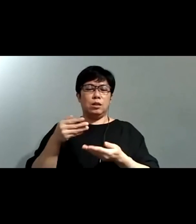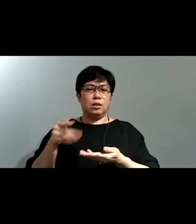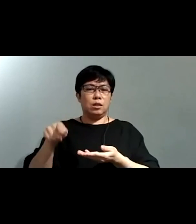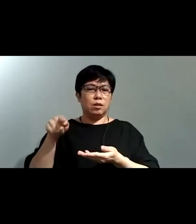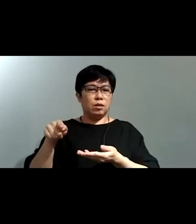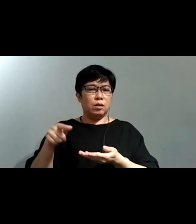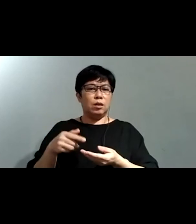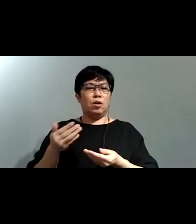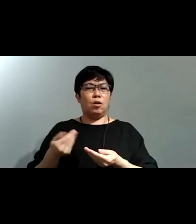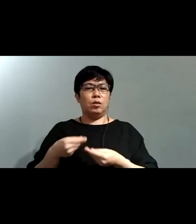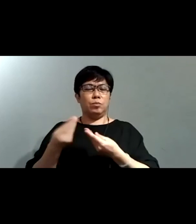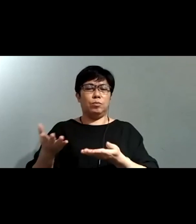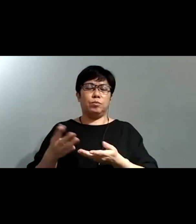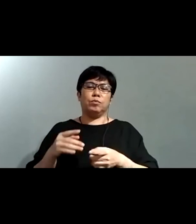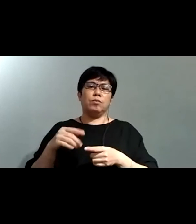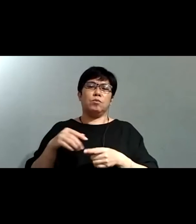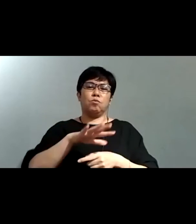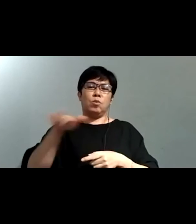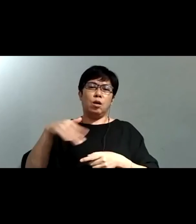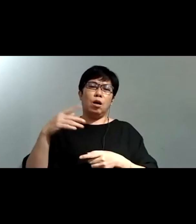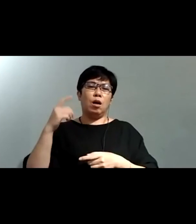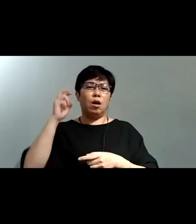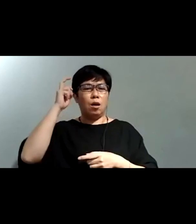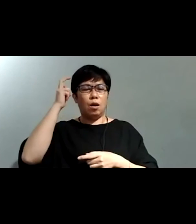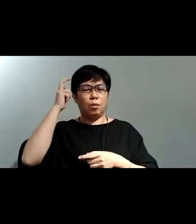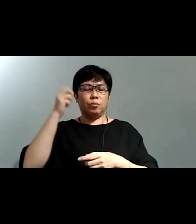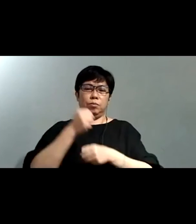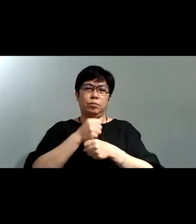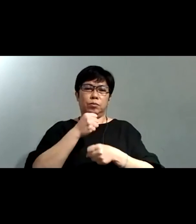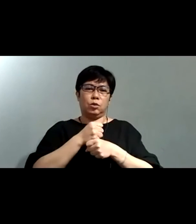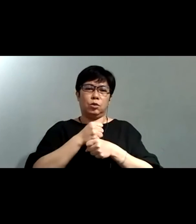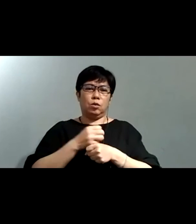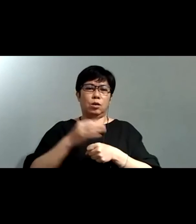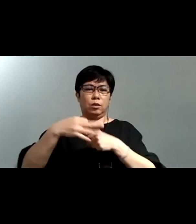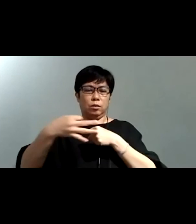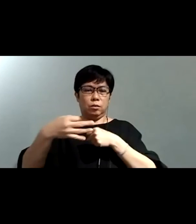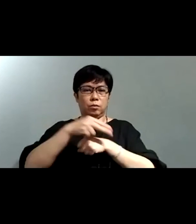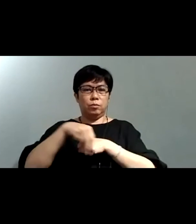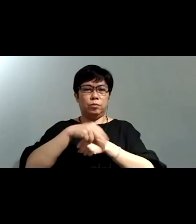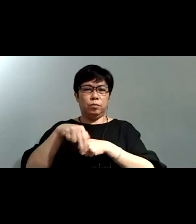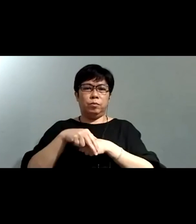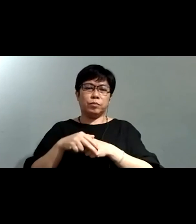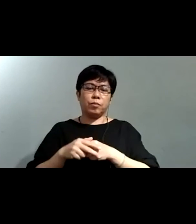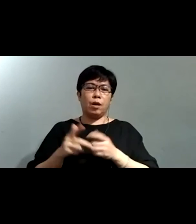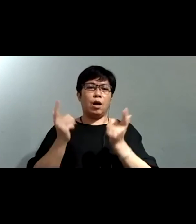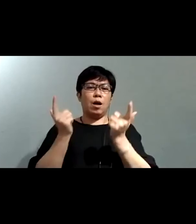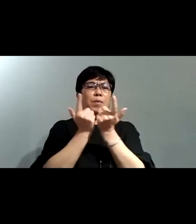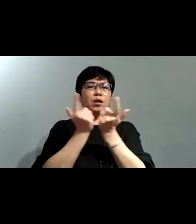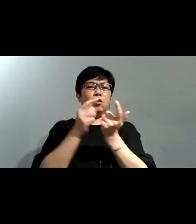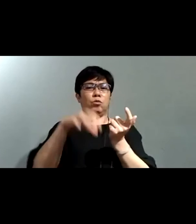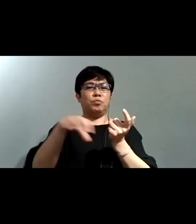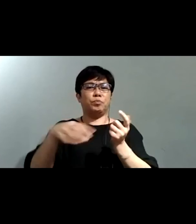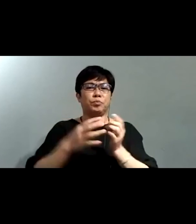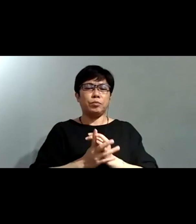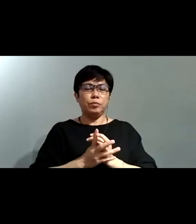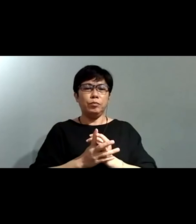the latest one will begin North District. Okay, you can see what I mentioned is that through the projects,